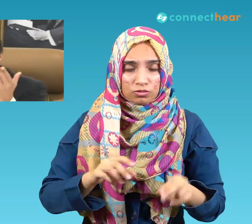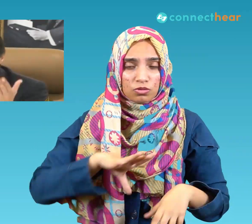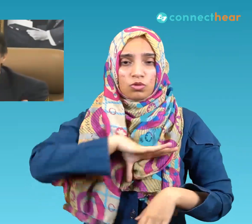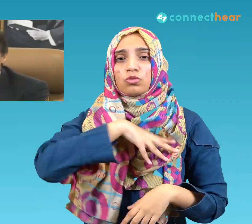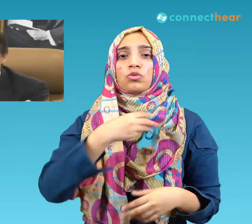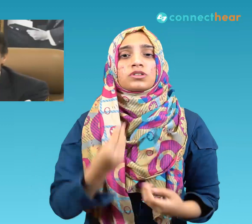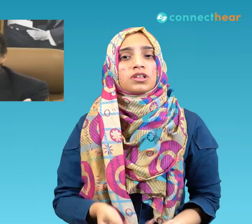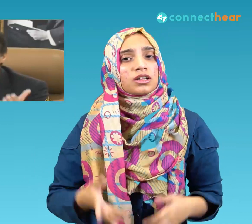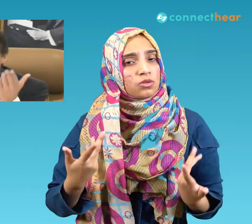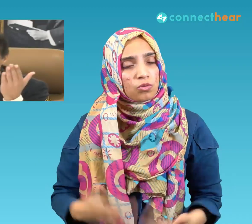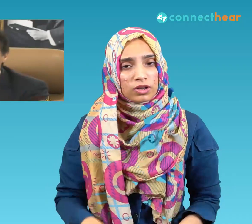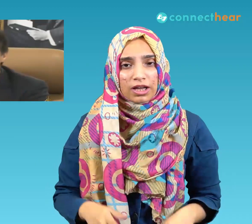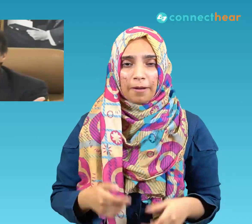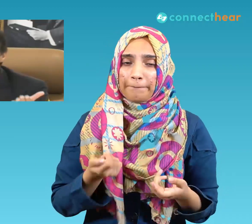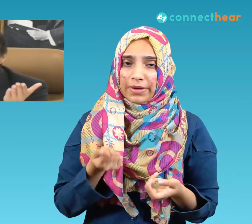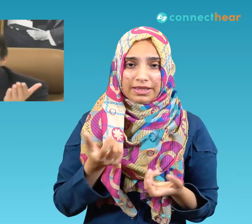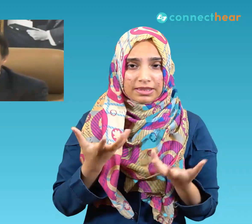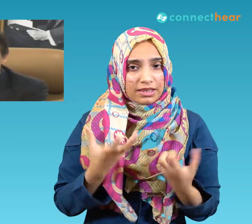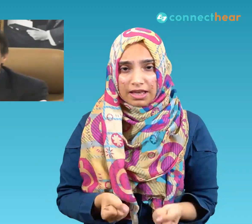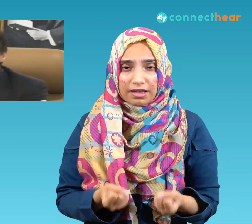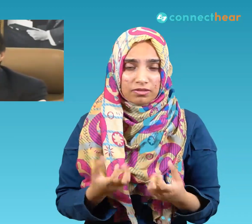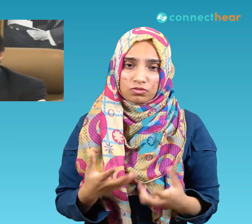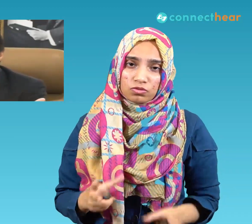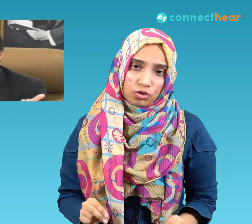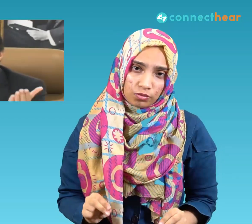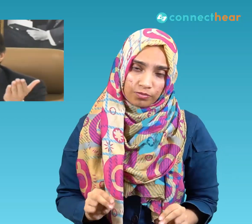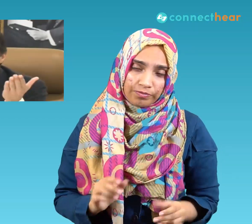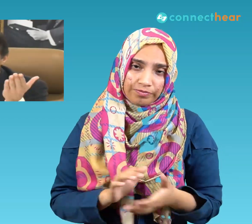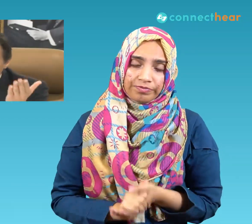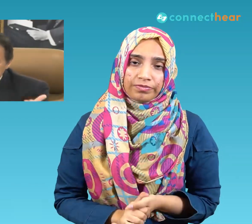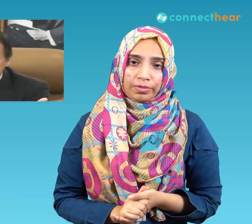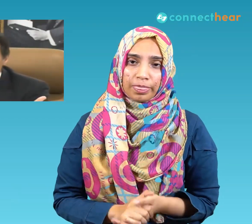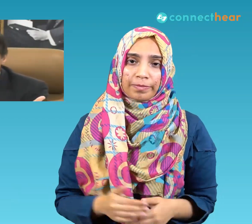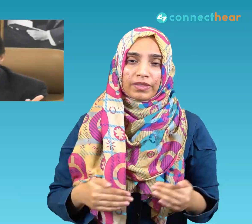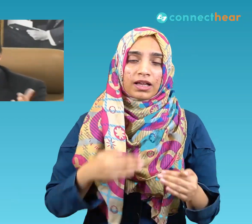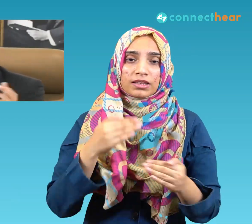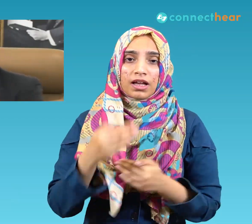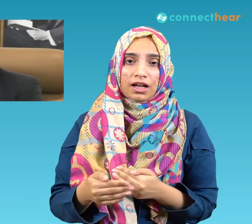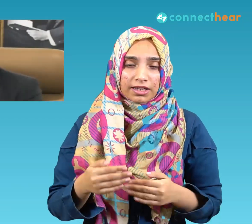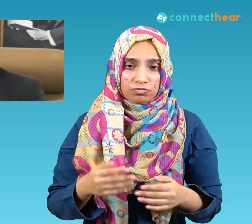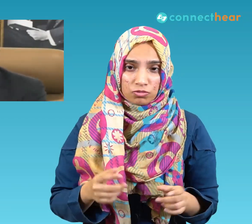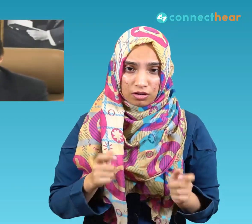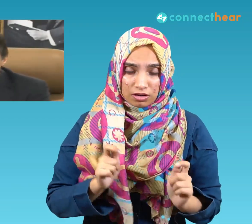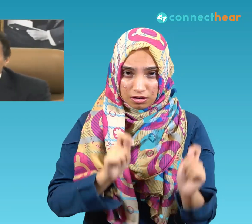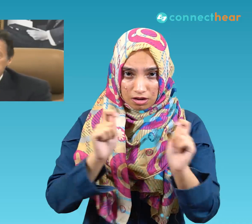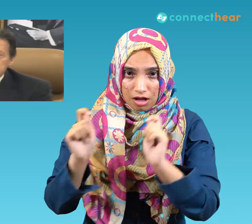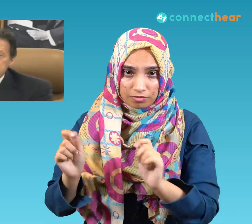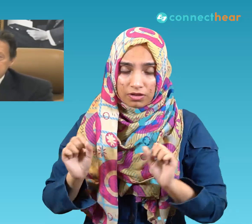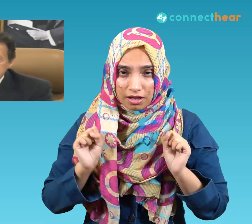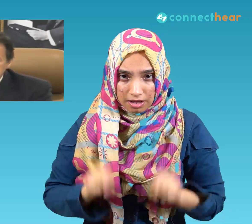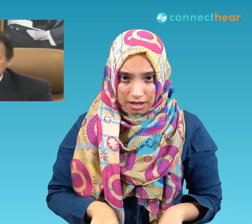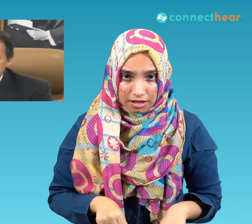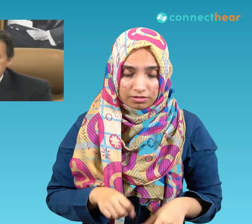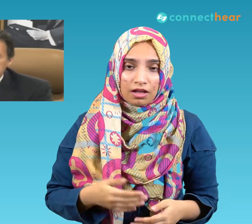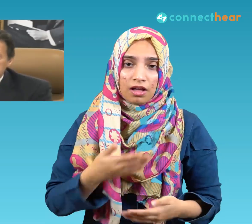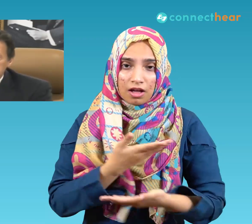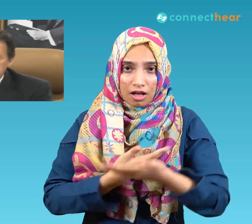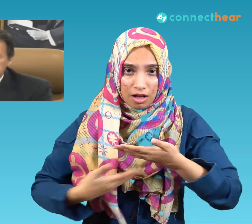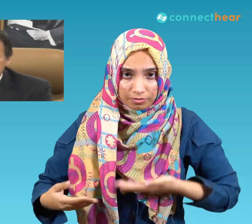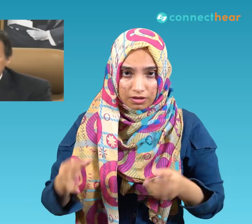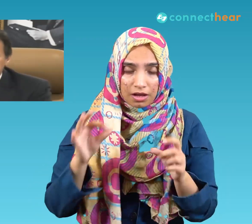these deficits down. So cutting our expenditure, improving governance, and then improving the tax